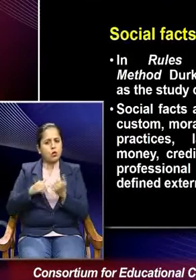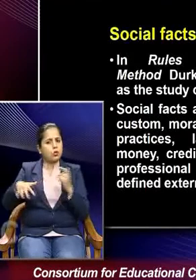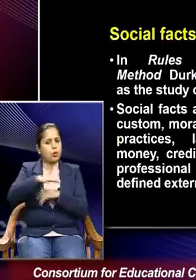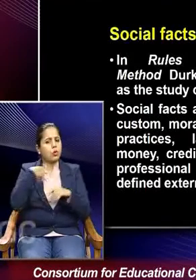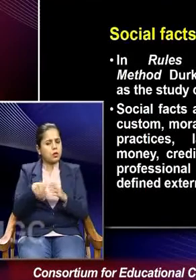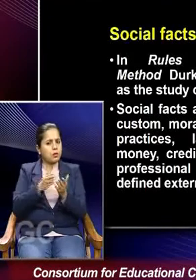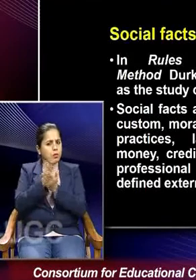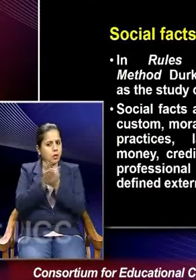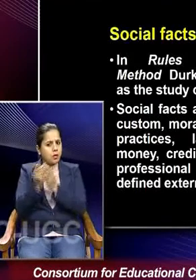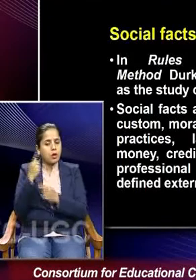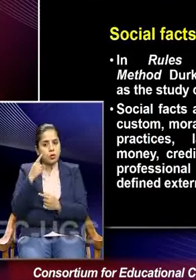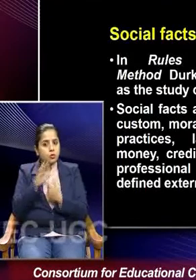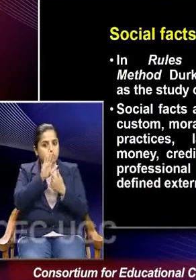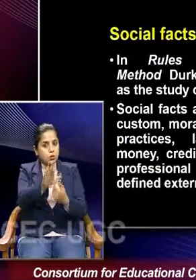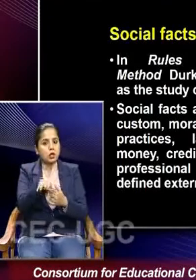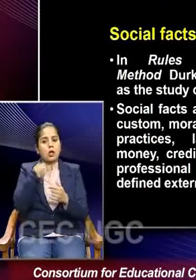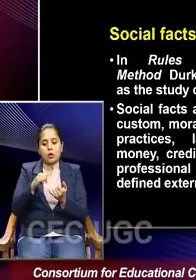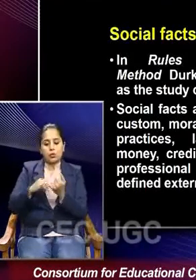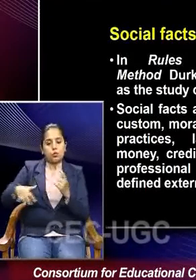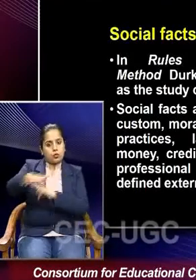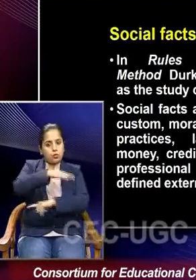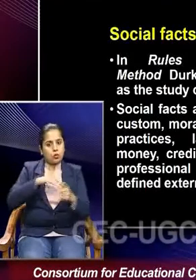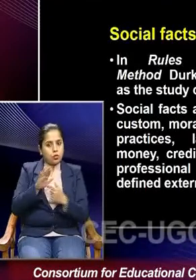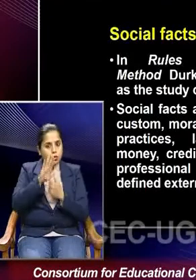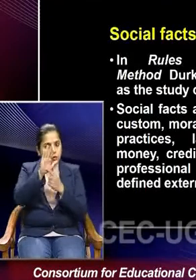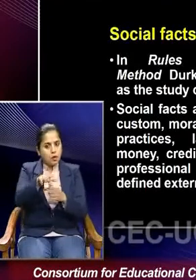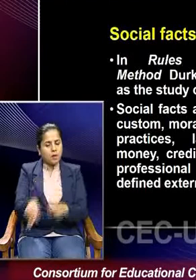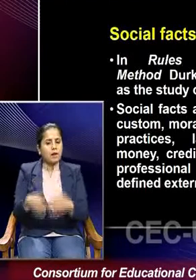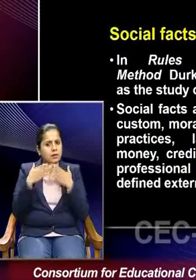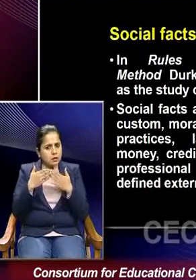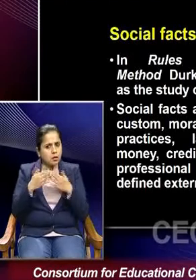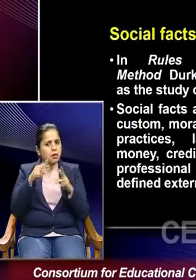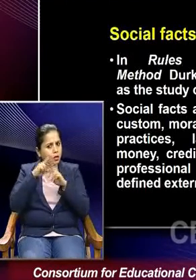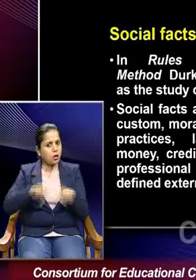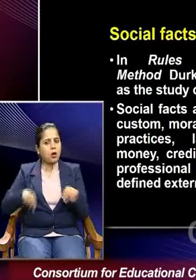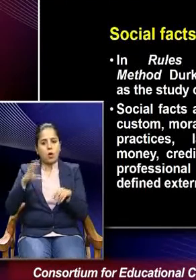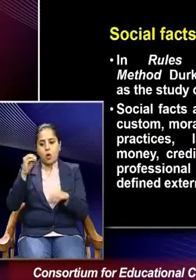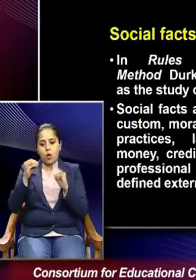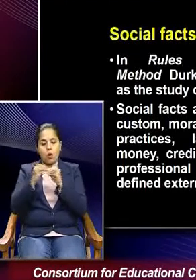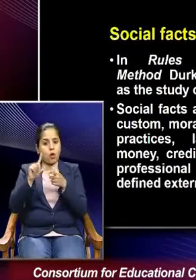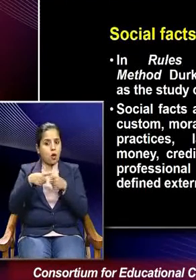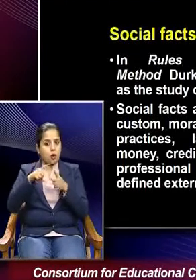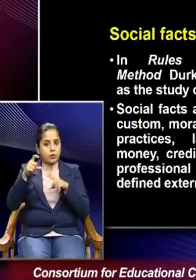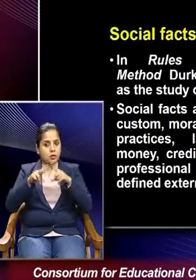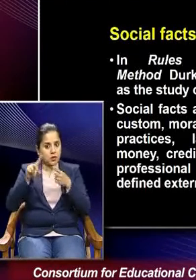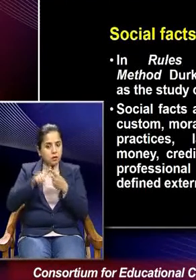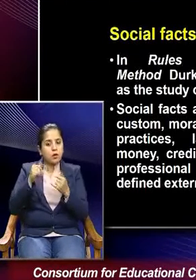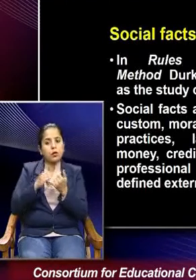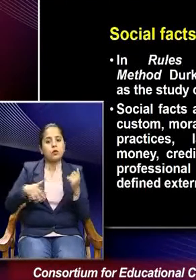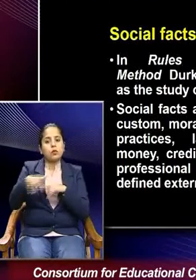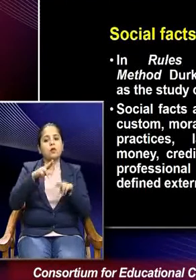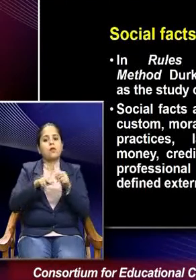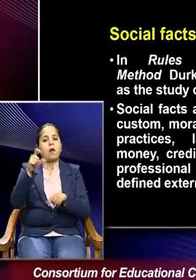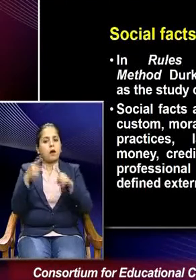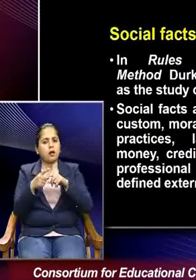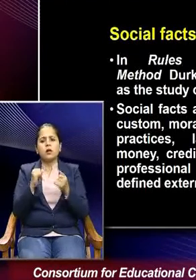Method, defined sociology as the study of objective social fact. Now, what is